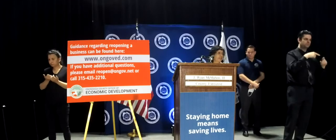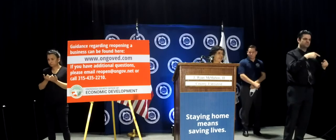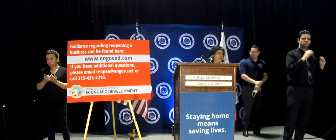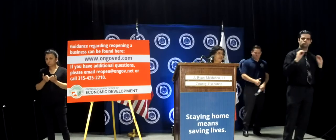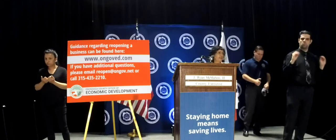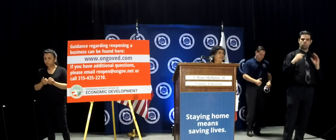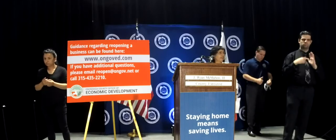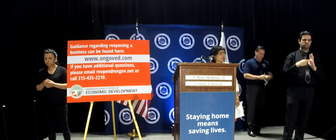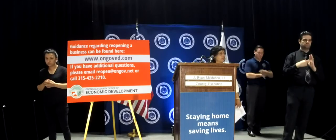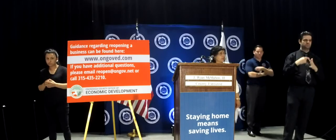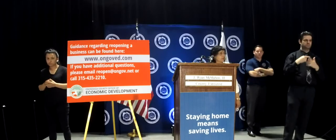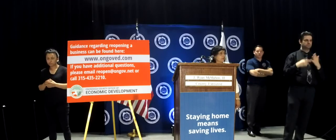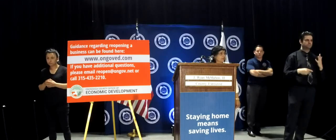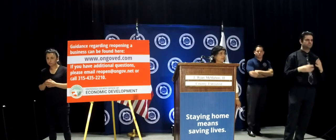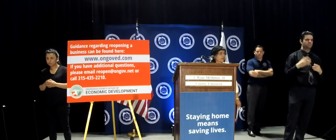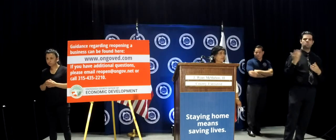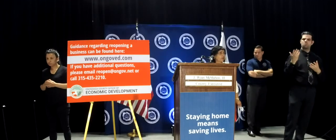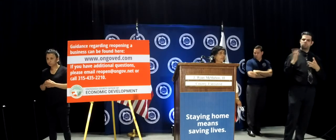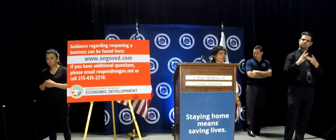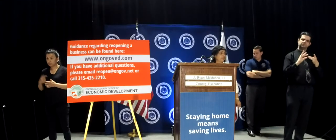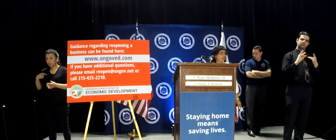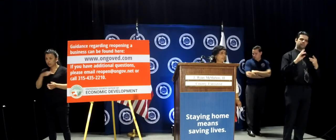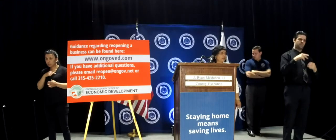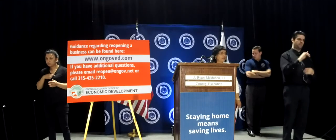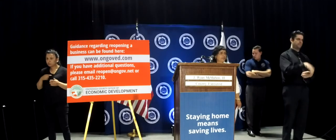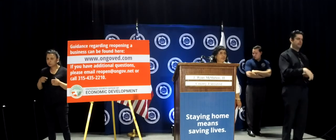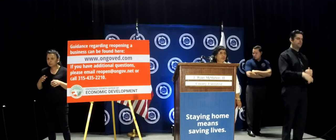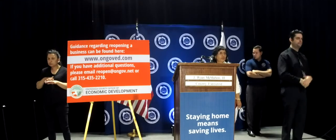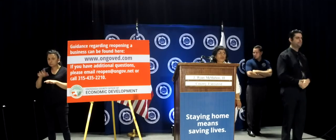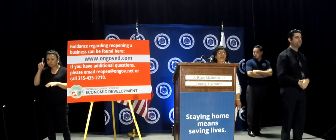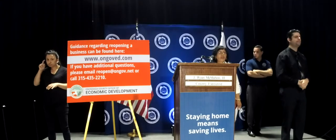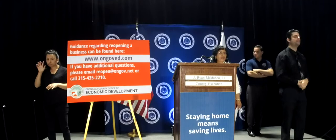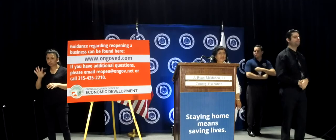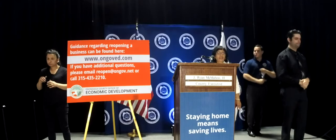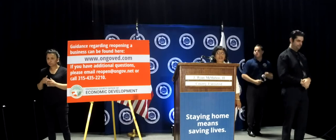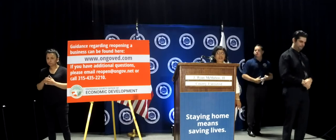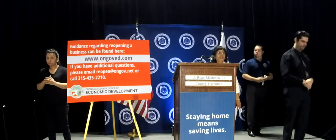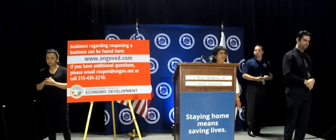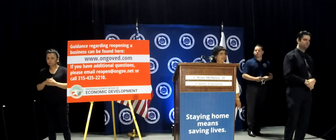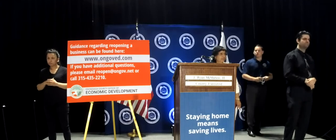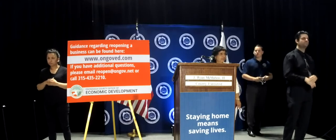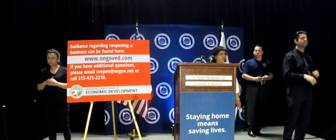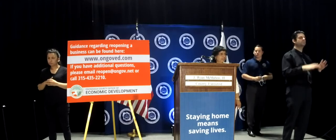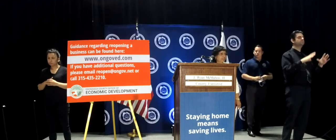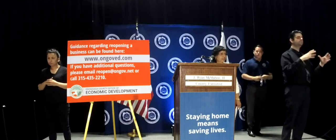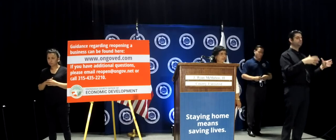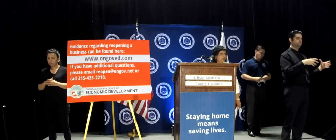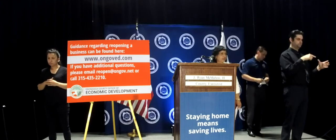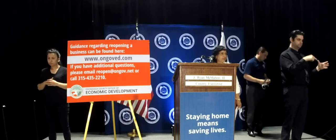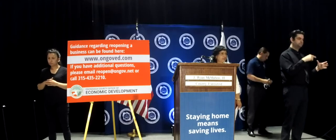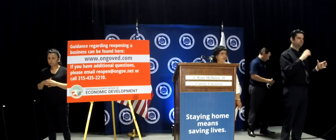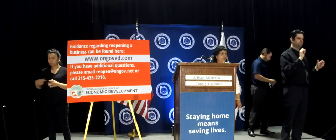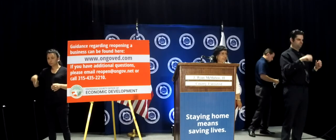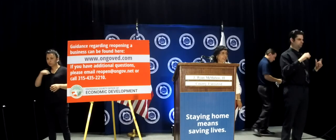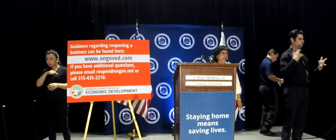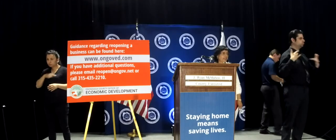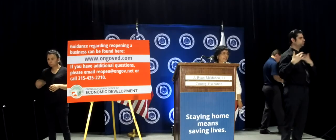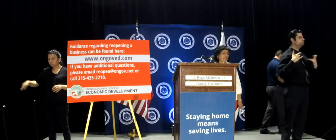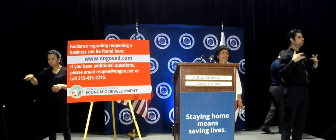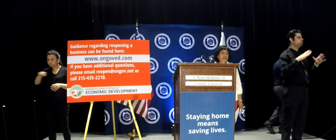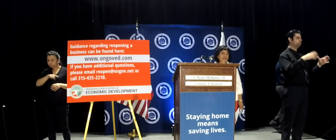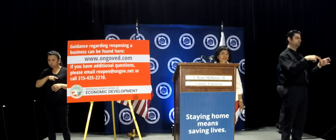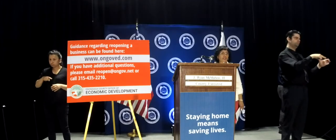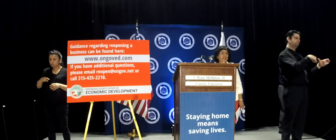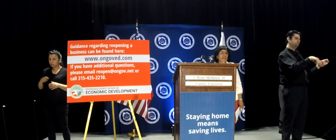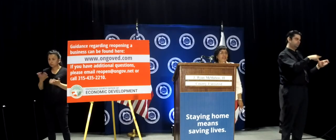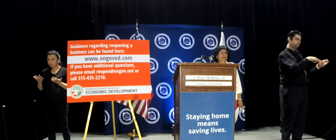asymptomatic cases are a concern to us quite a bit because we don't know how many us could have it, right? So you're going somewhere in a gathering